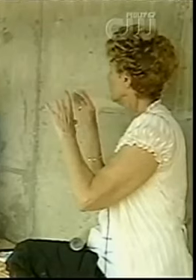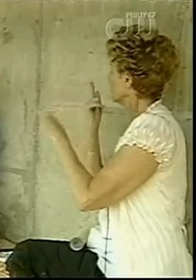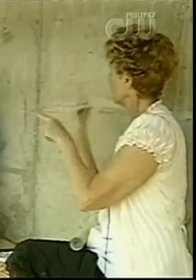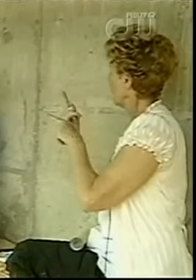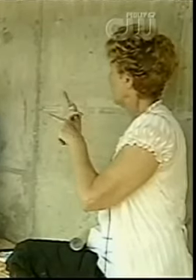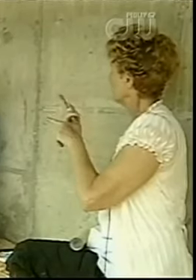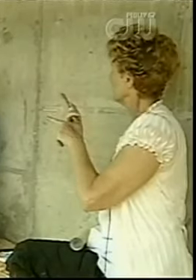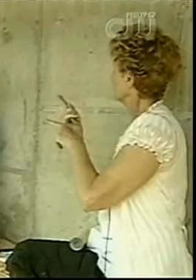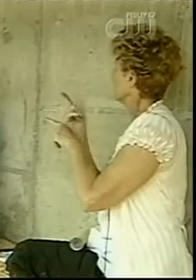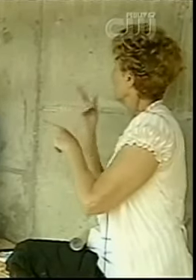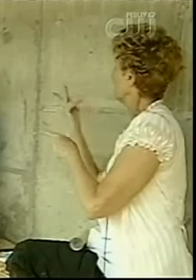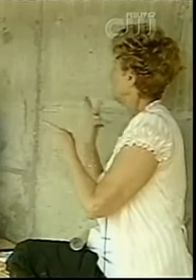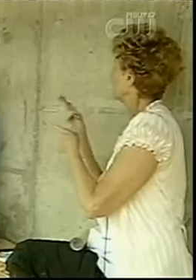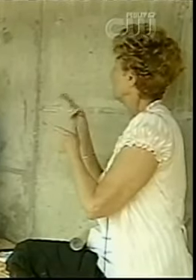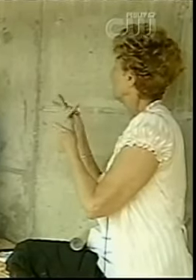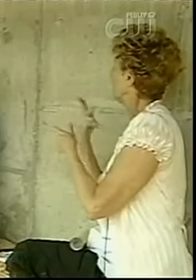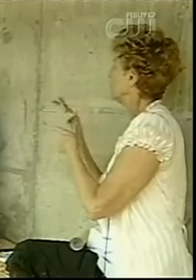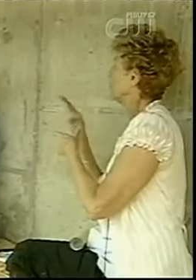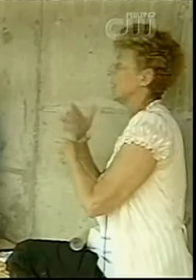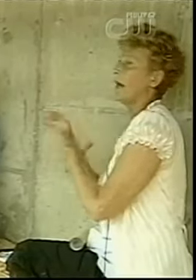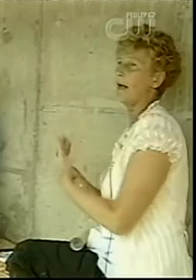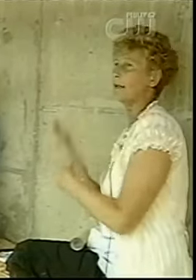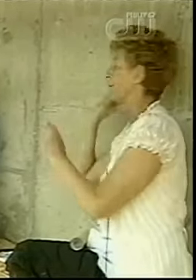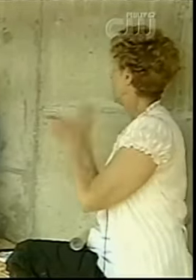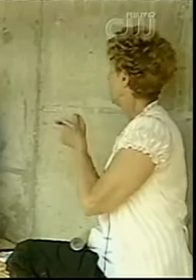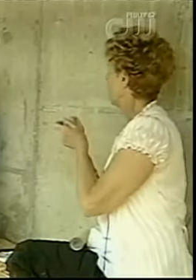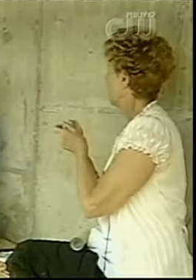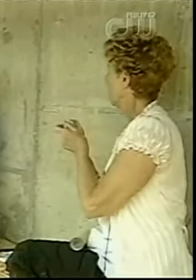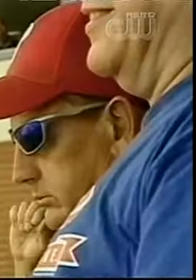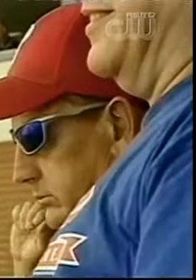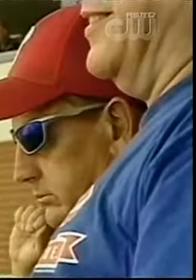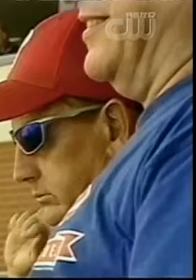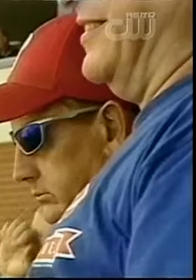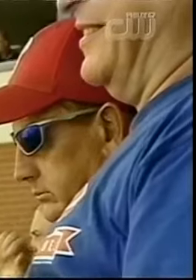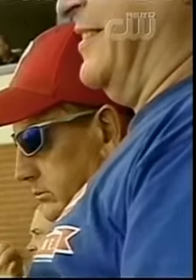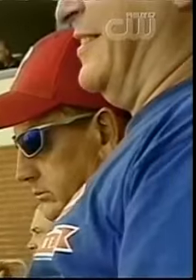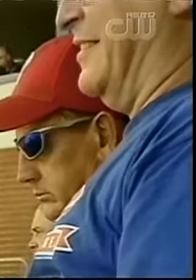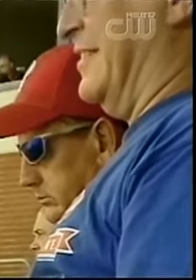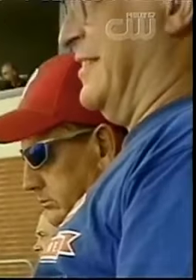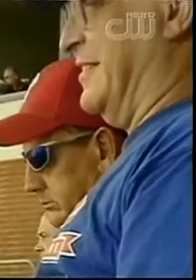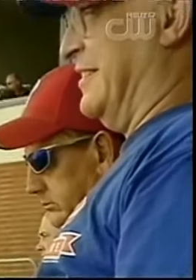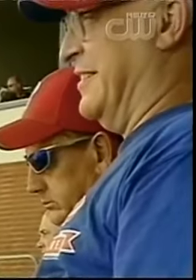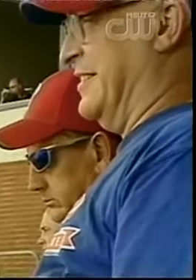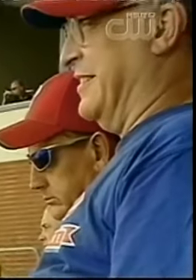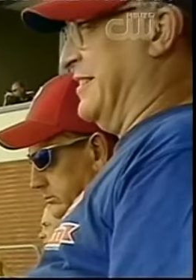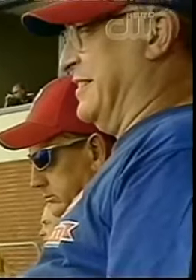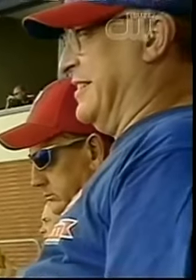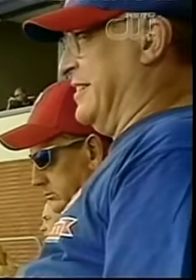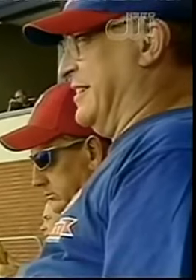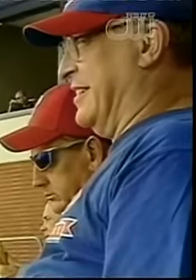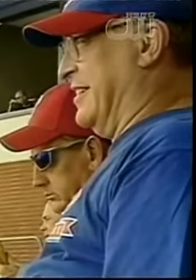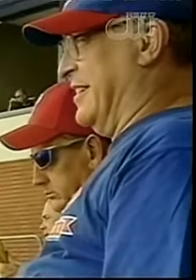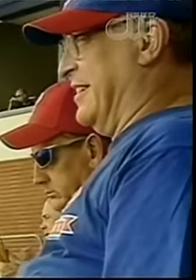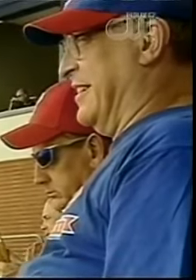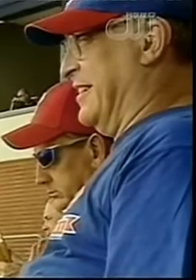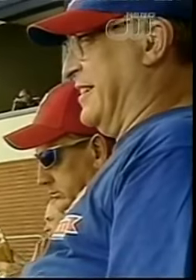right? Yes. I agree. Between us. Period. Philly season ticket holder Chris Gigliotti is a